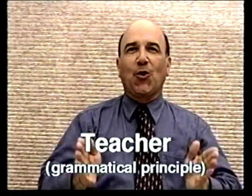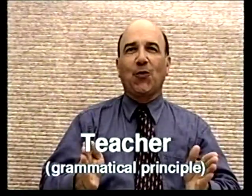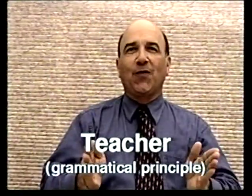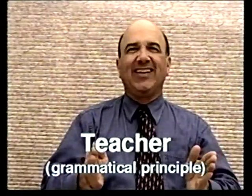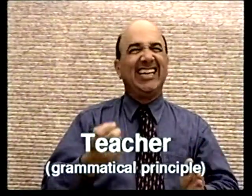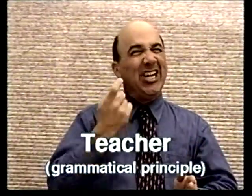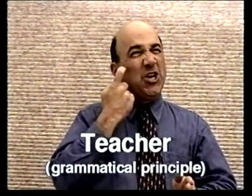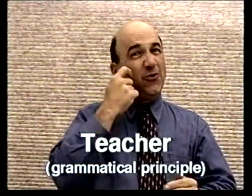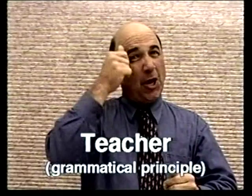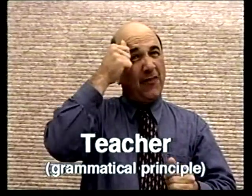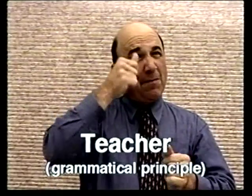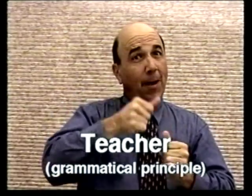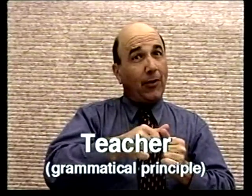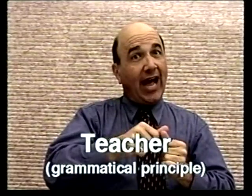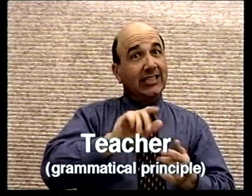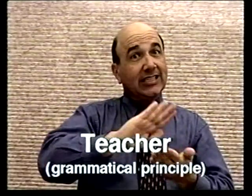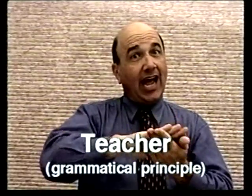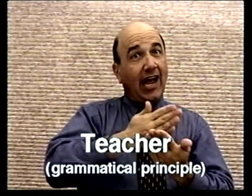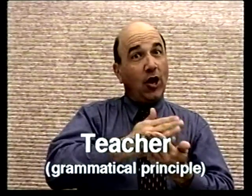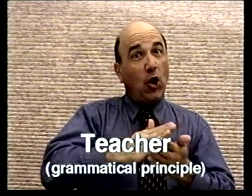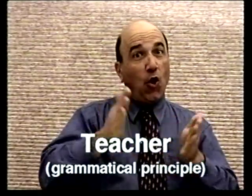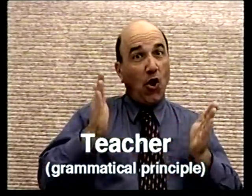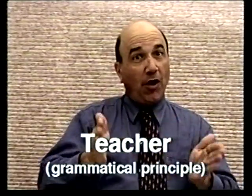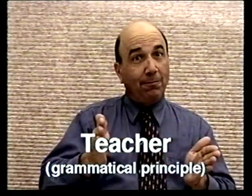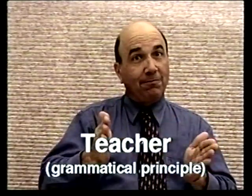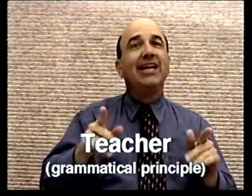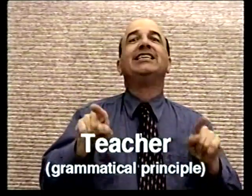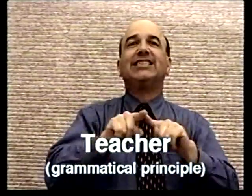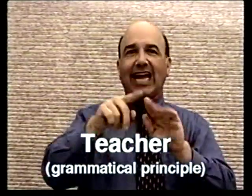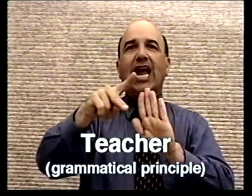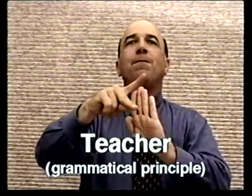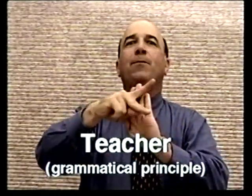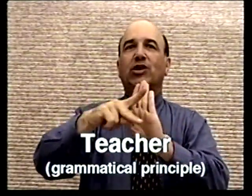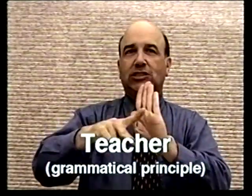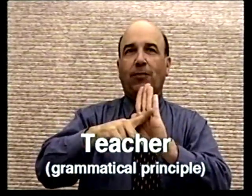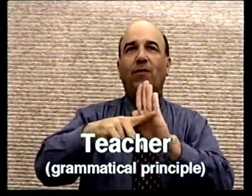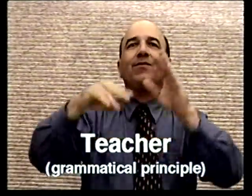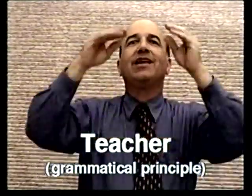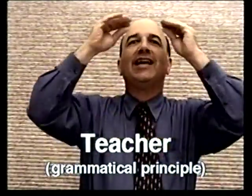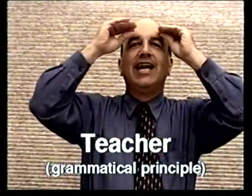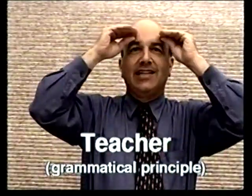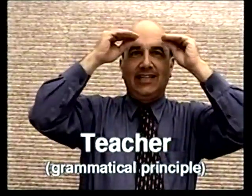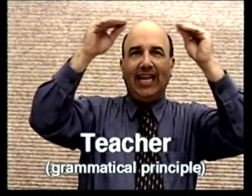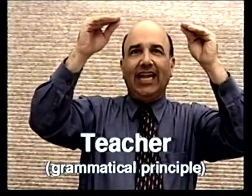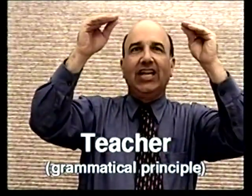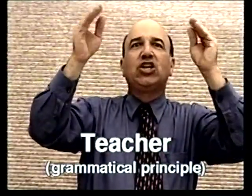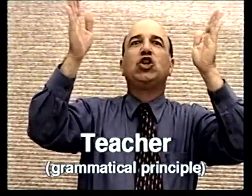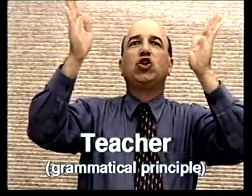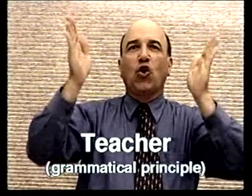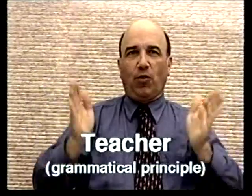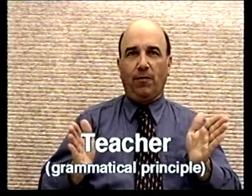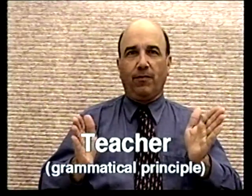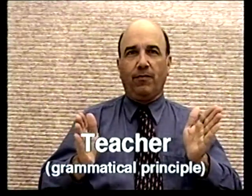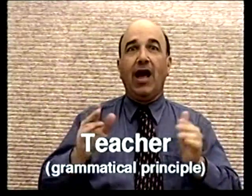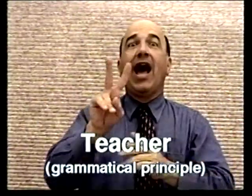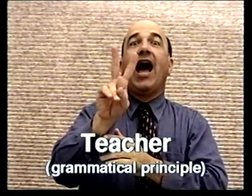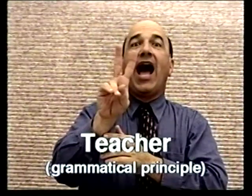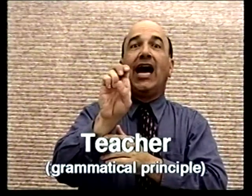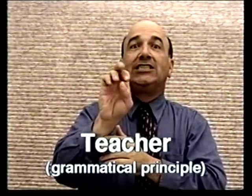Teacher. You should remember I sang cook. Same principle. Teacher. As